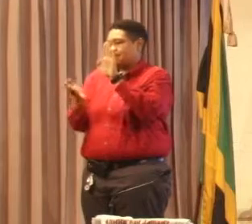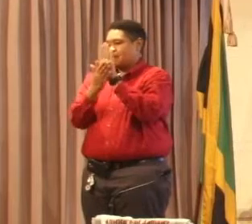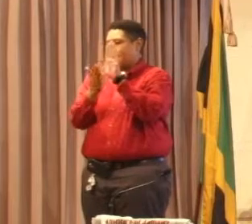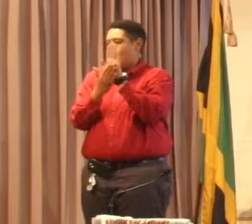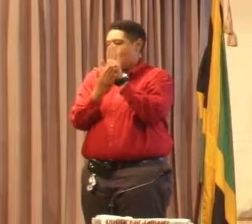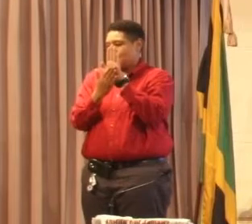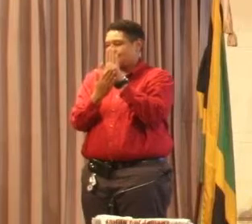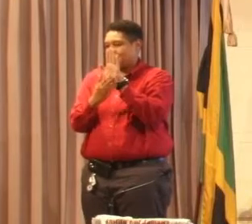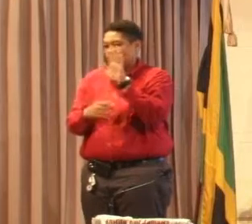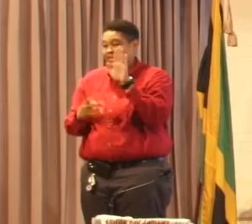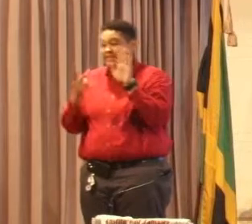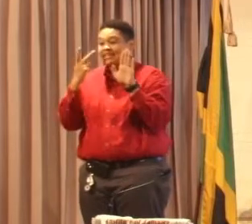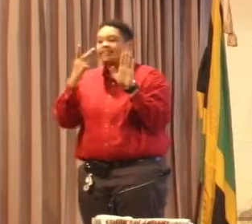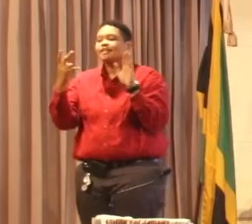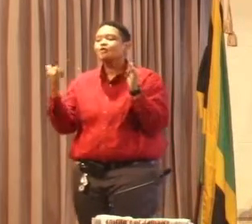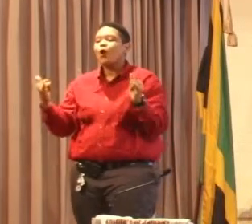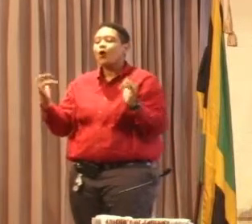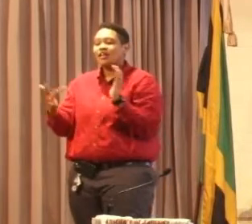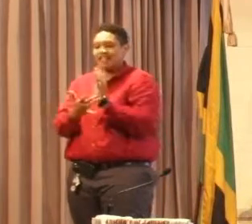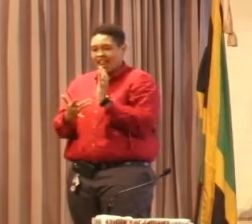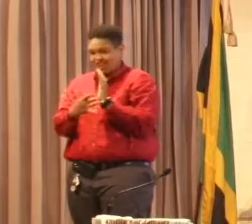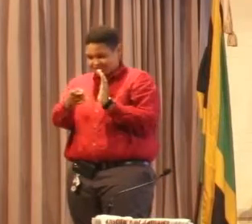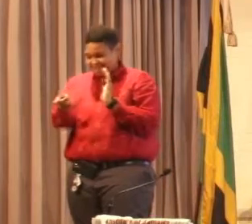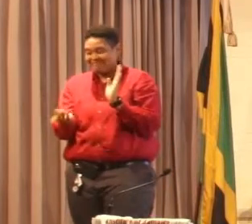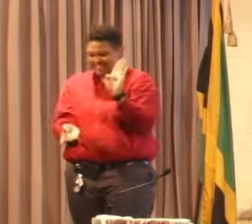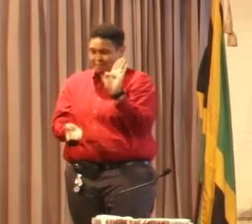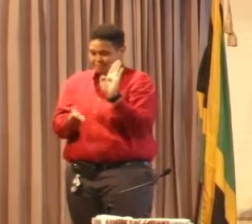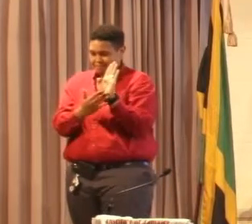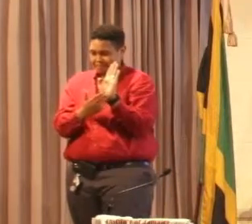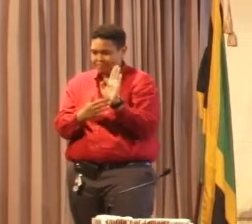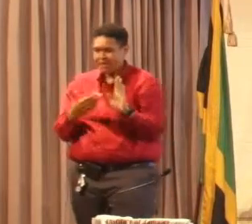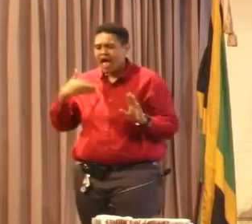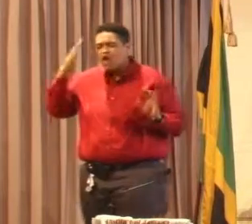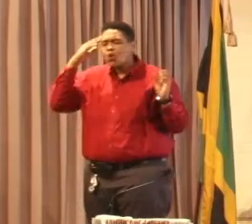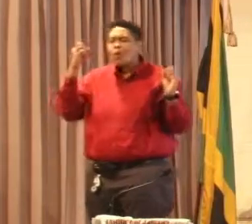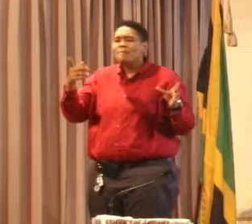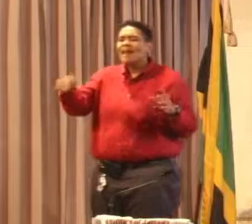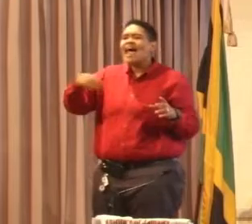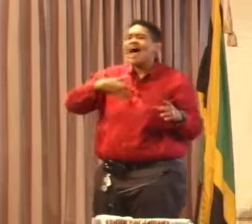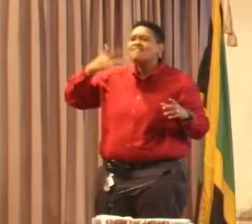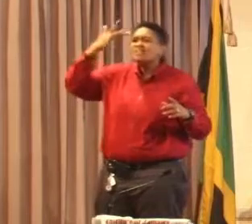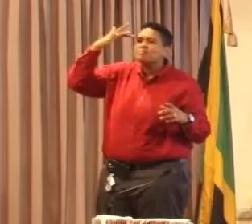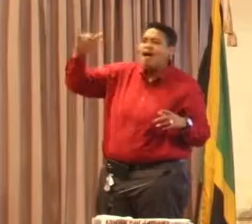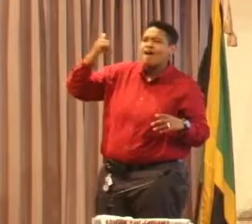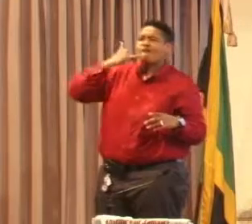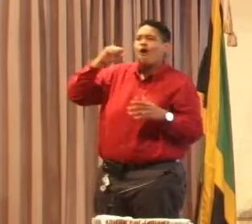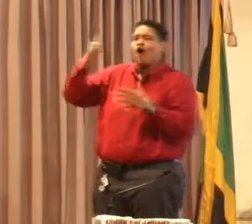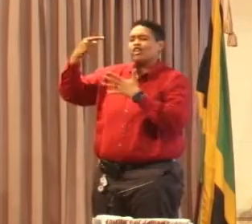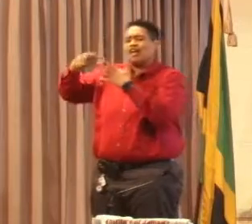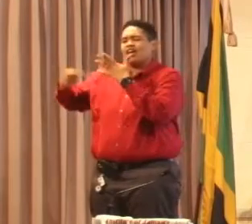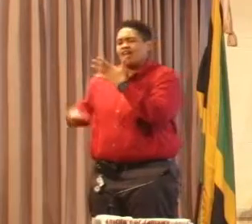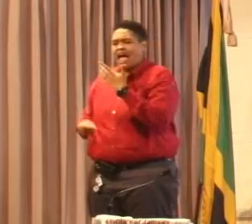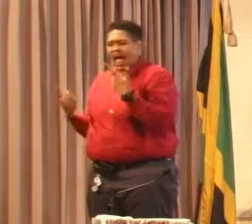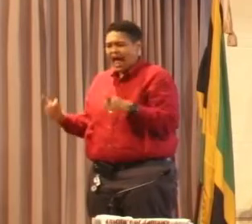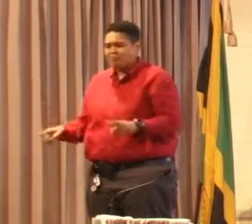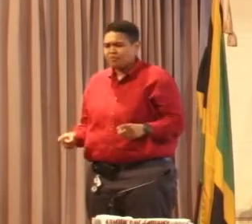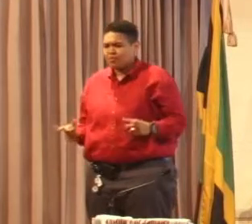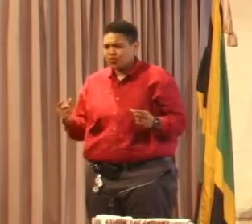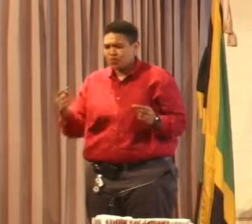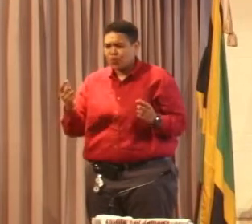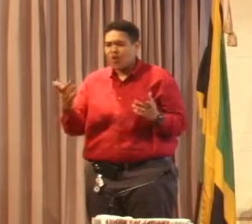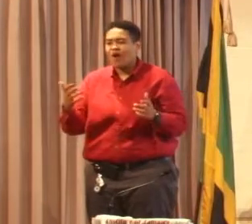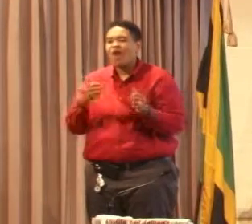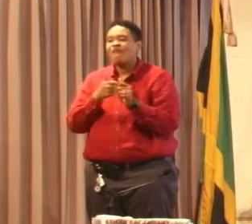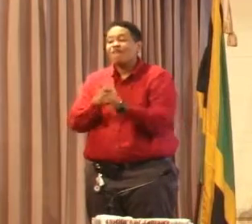this is the age of technology. And I know many people have their smartphones and other devices. So you're going to follow